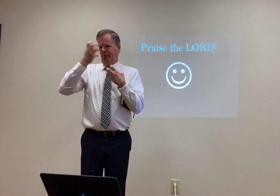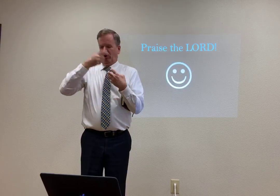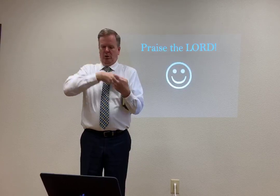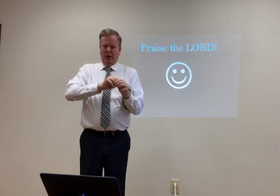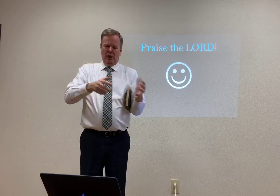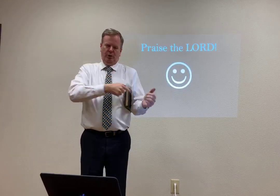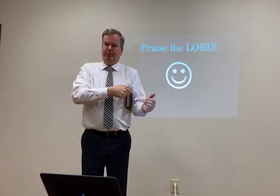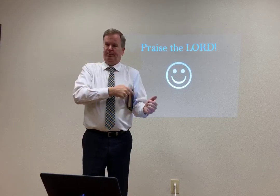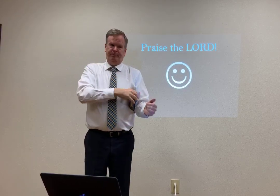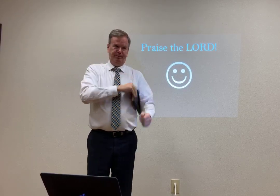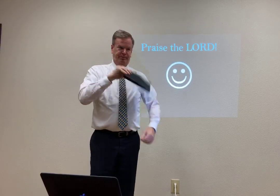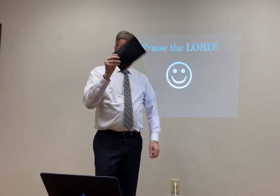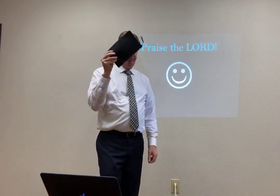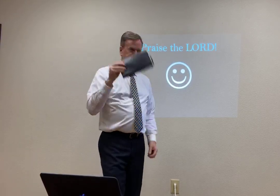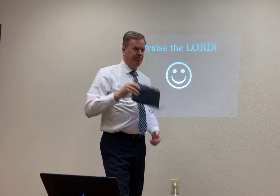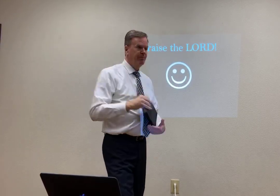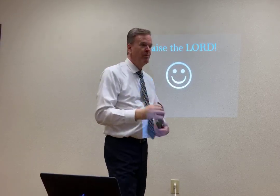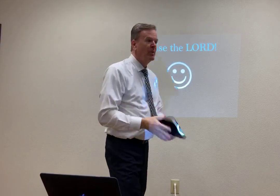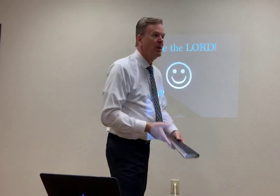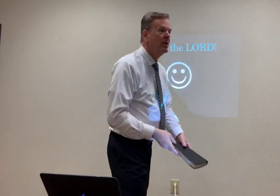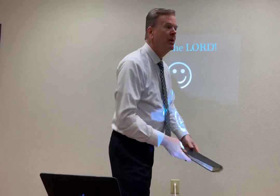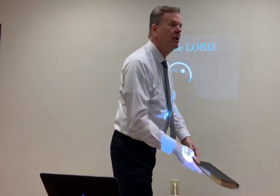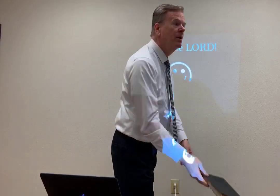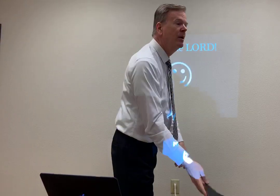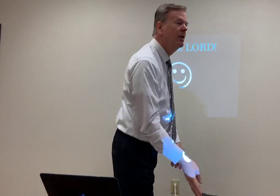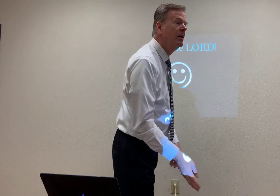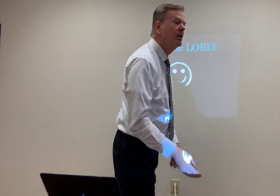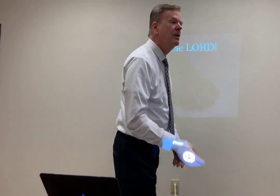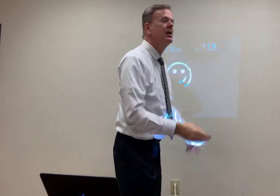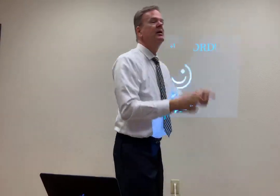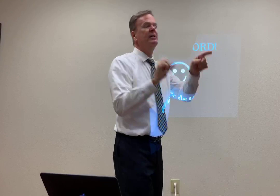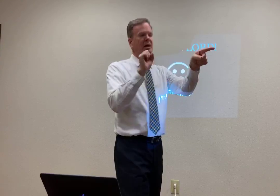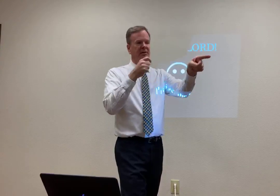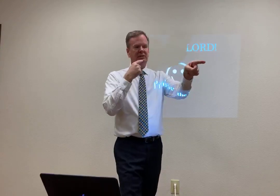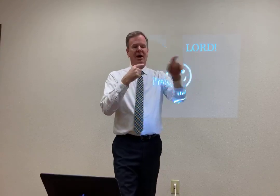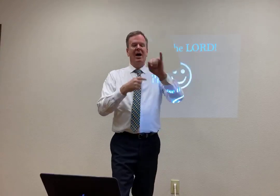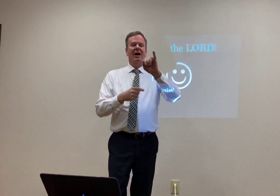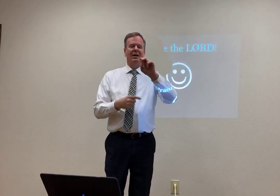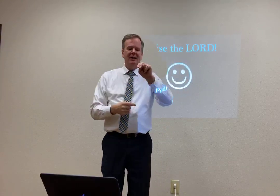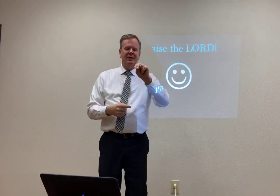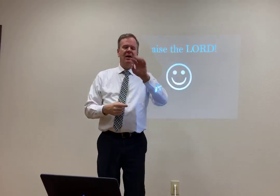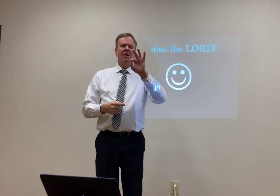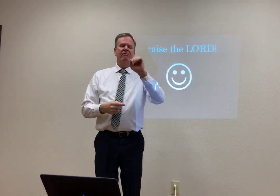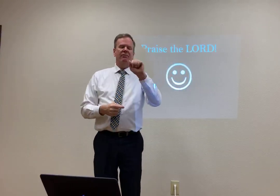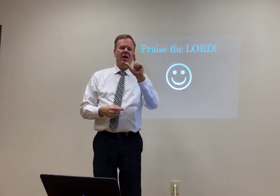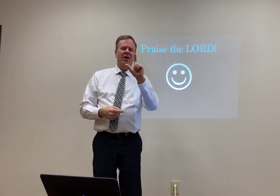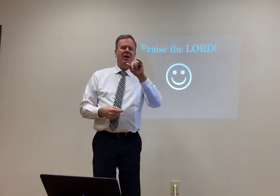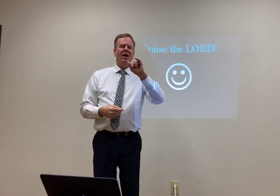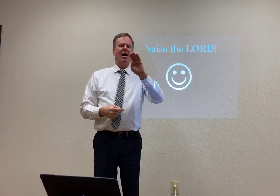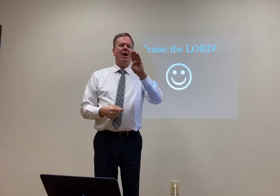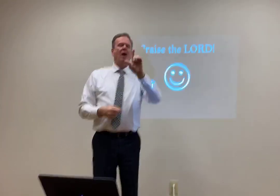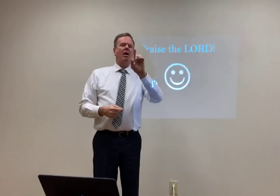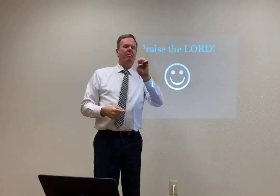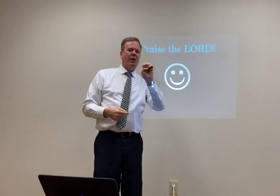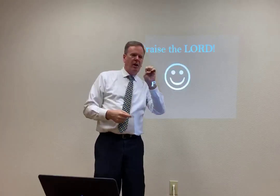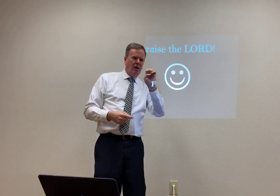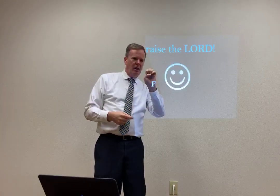we think it's that case, it's because we're misunderstanding or not understanding what the Bible is saying. Yes, and Brother Casey is correct. He says the Bible is